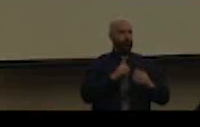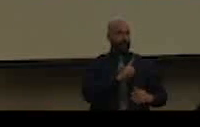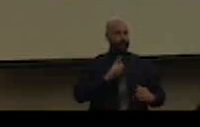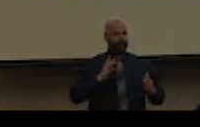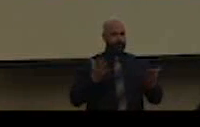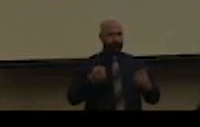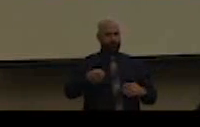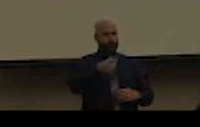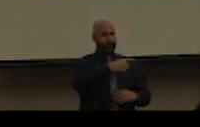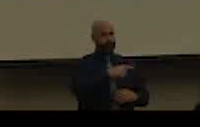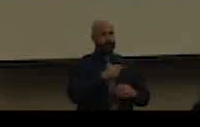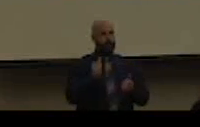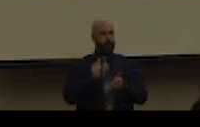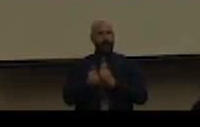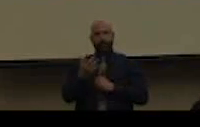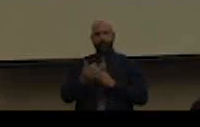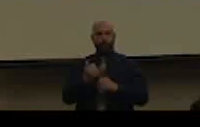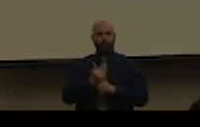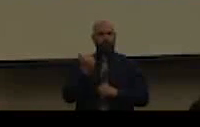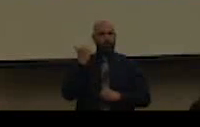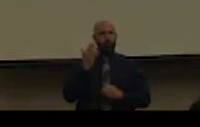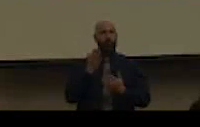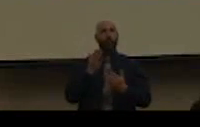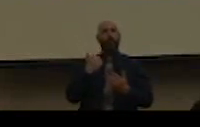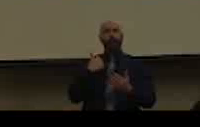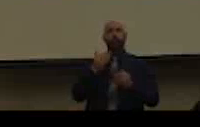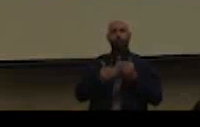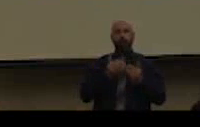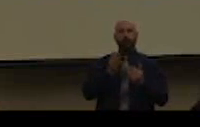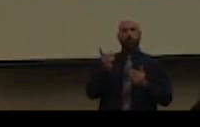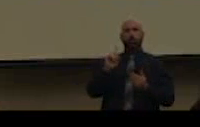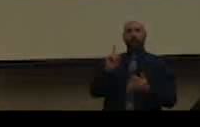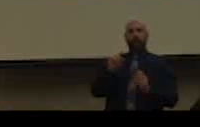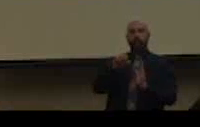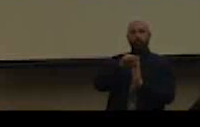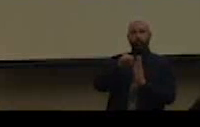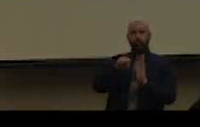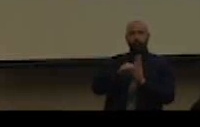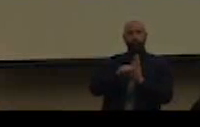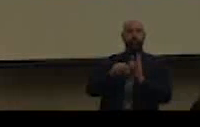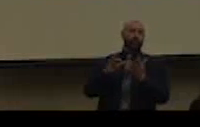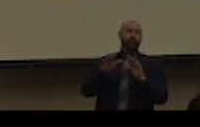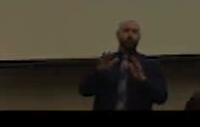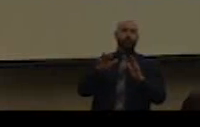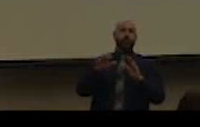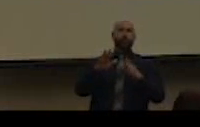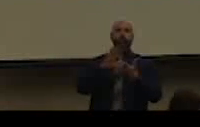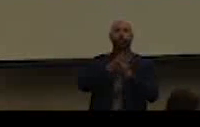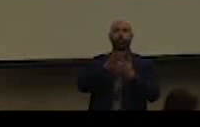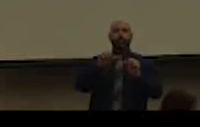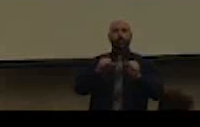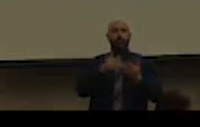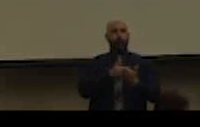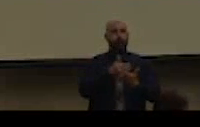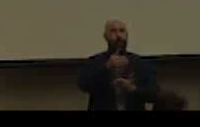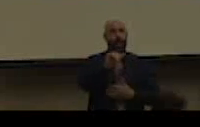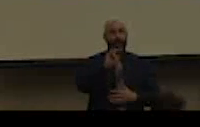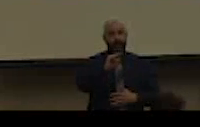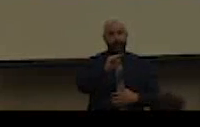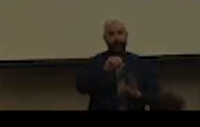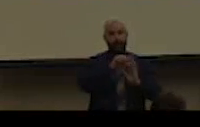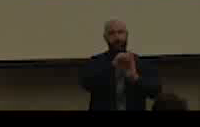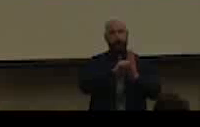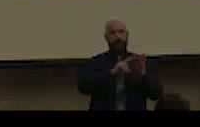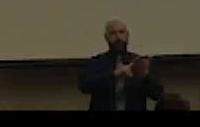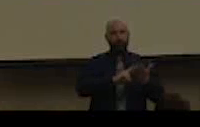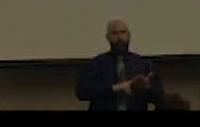there is a process through which school systems can buy into state contracts. I realize now this is sounding much less exciting than everything we discussed before, but